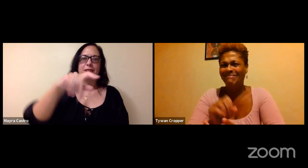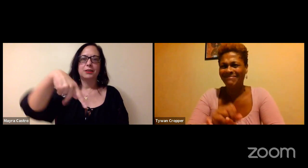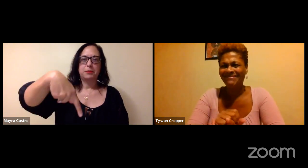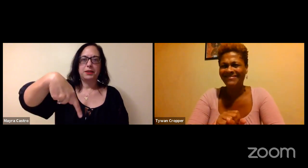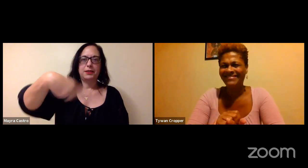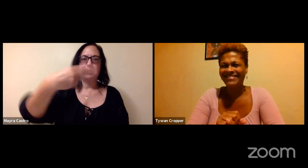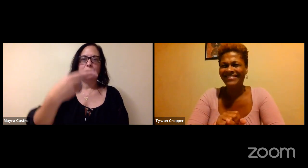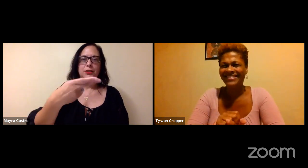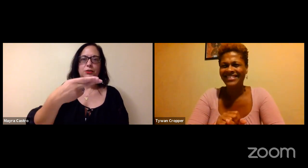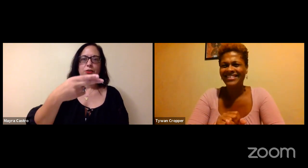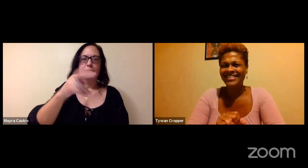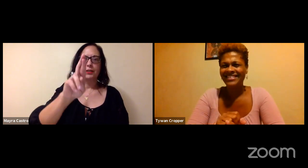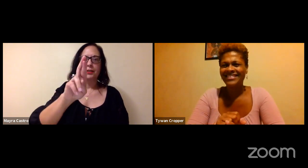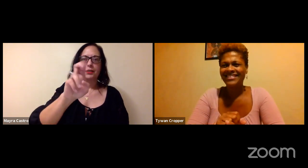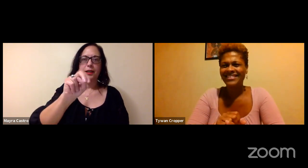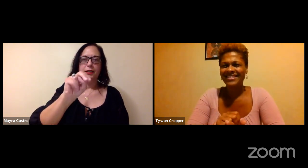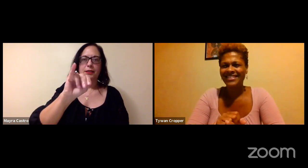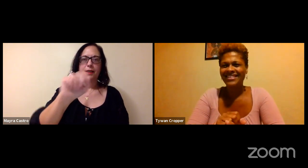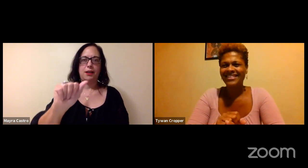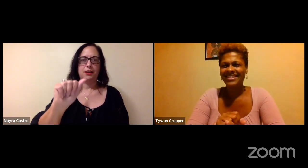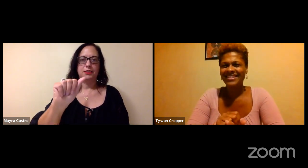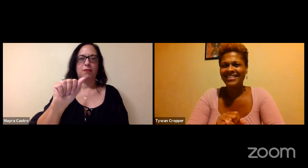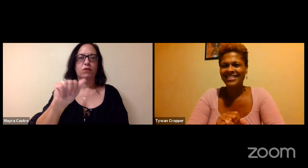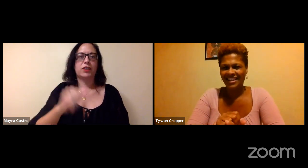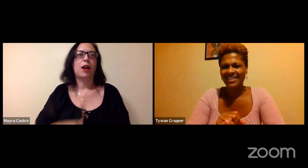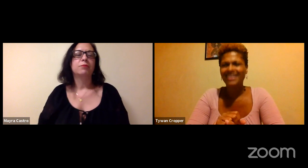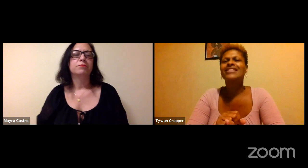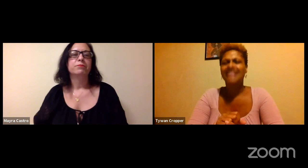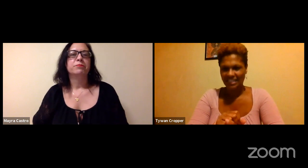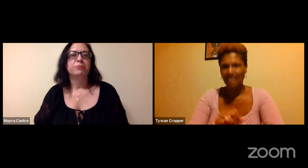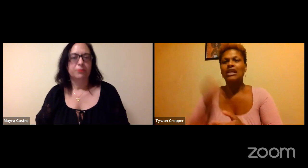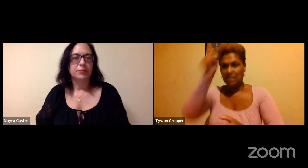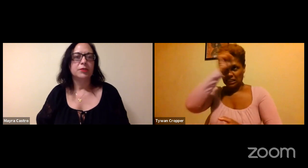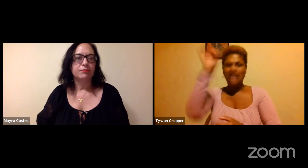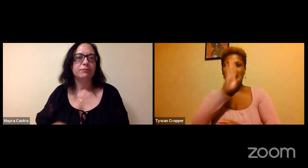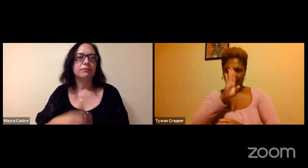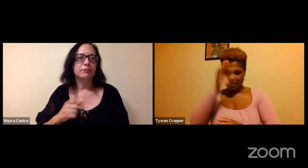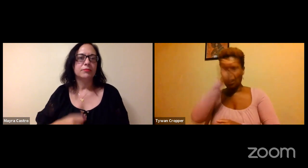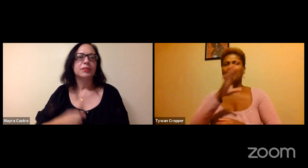S-C-H, I'm going to spell it wrong, I know. Z-O-Y-P-N-R-E-N-I-A, something like that.